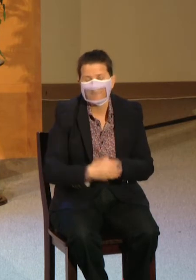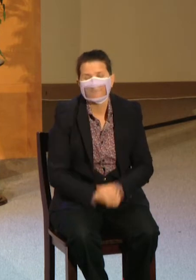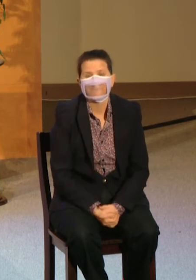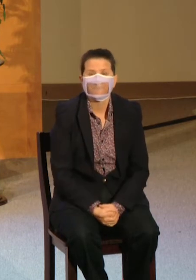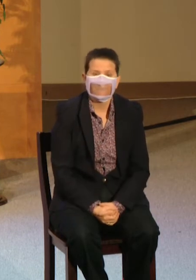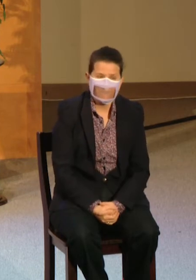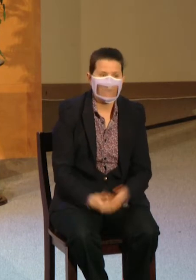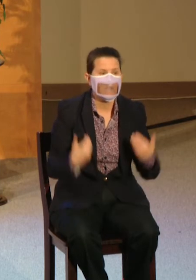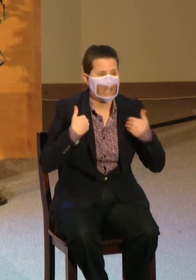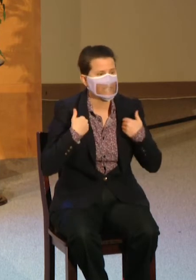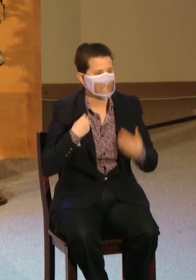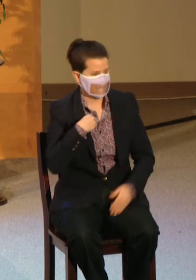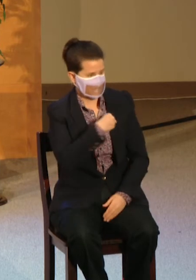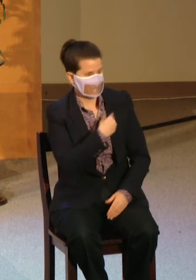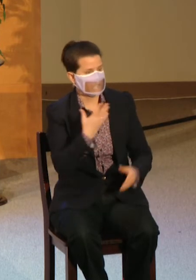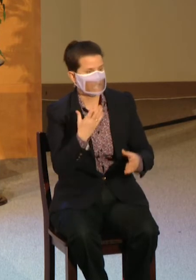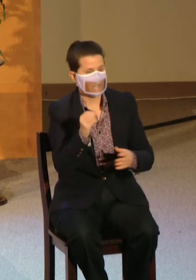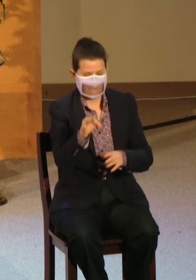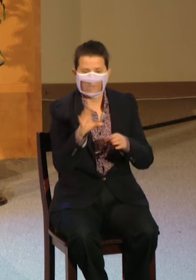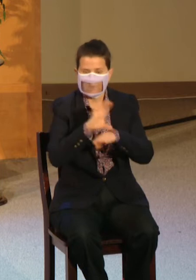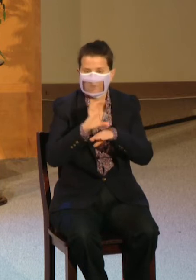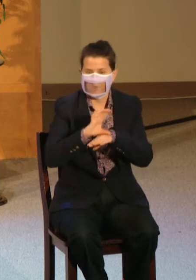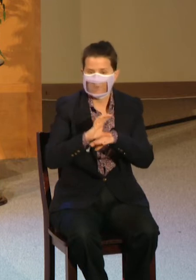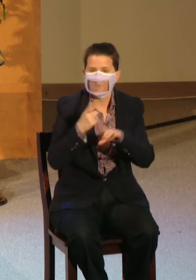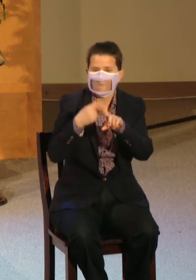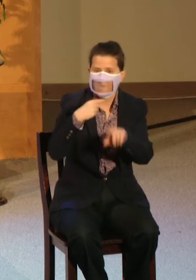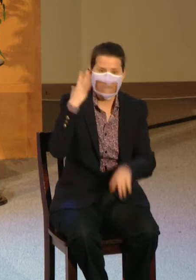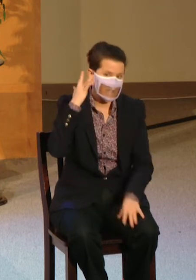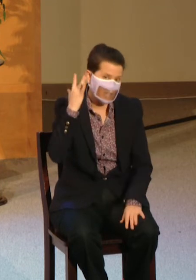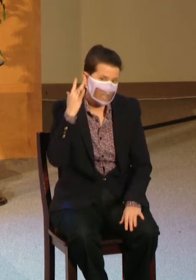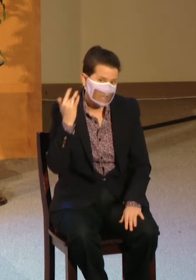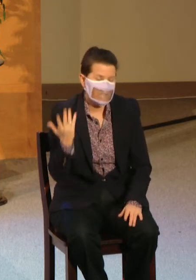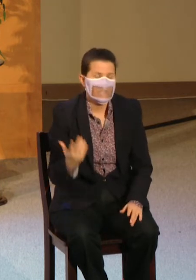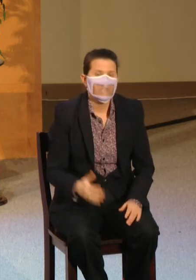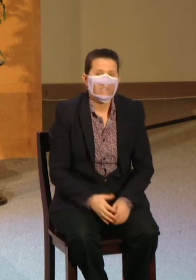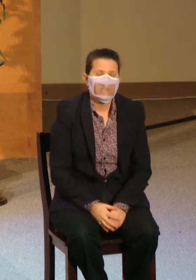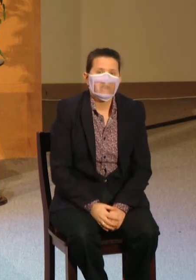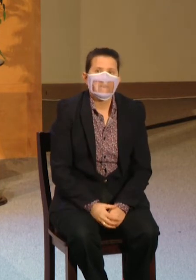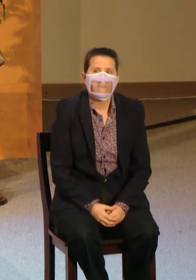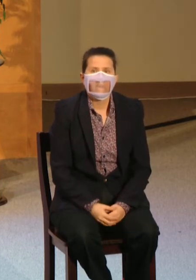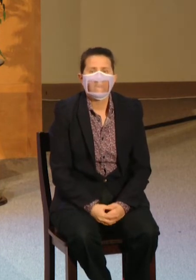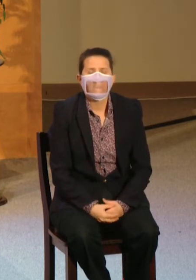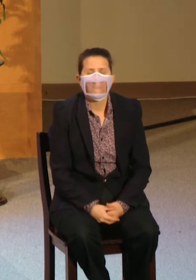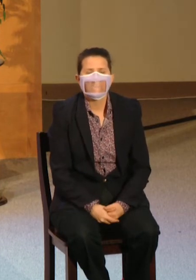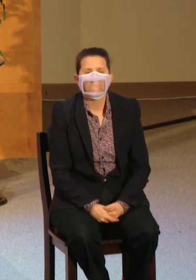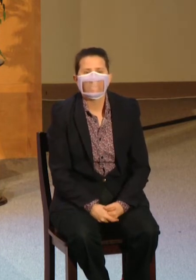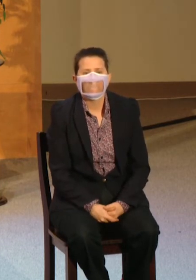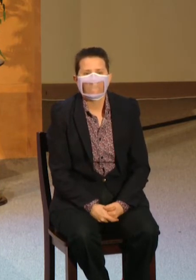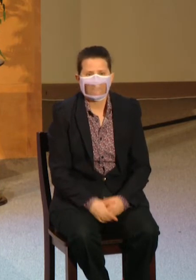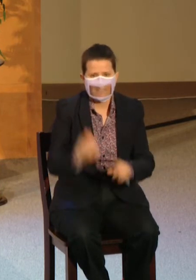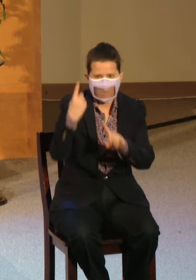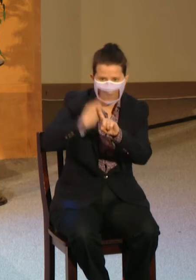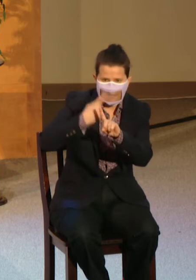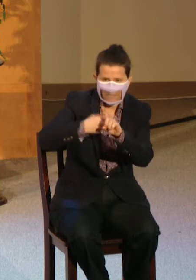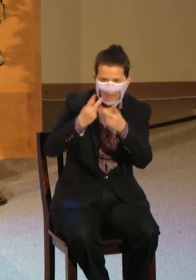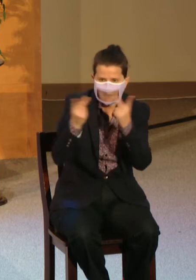some congregants in my church who were from California, and they were renting a place,